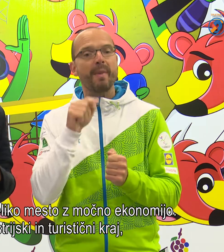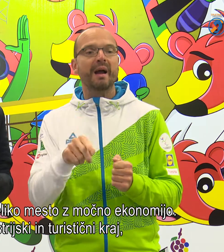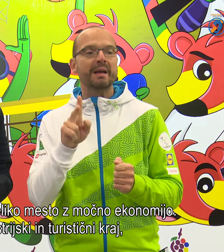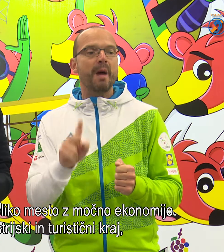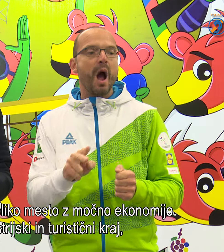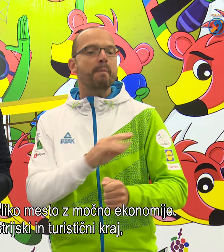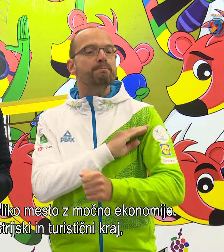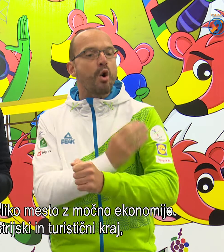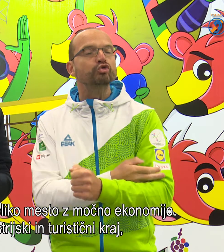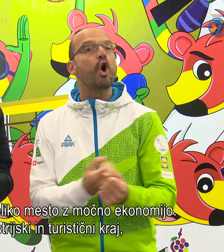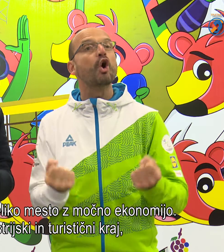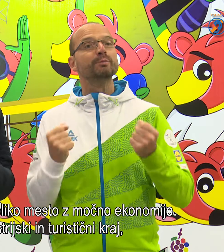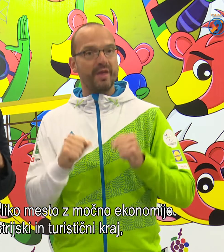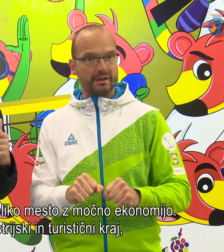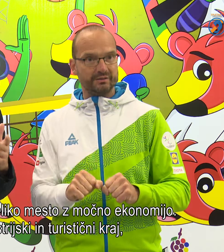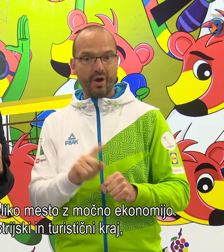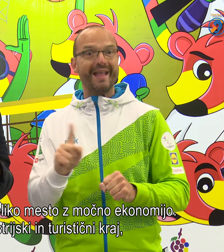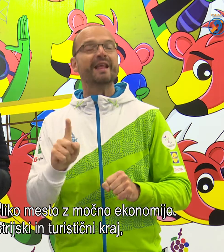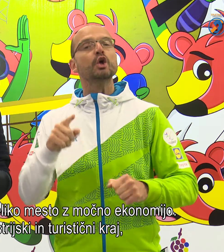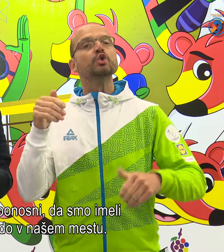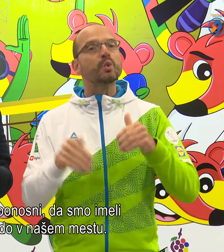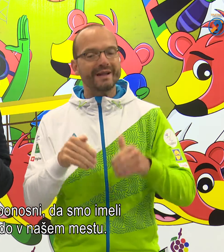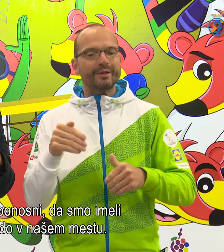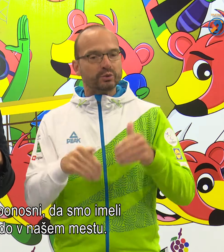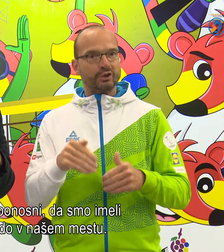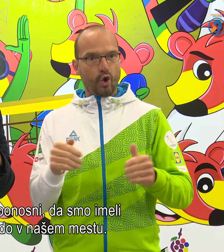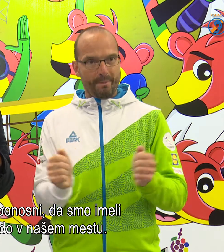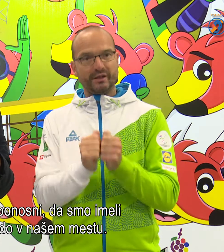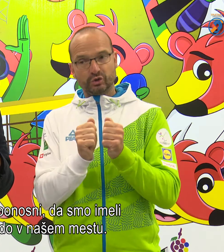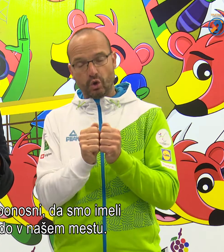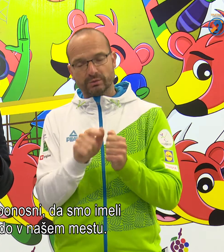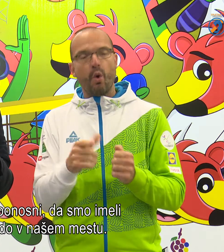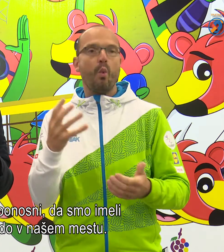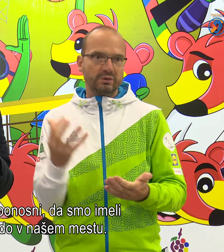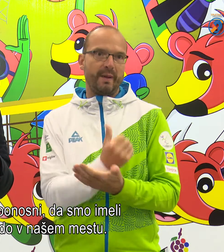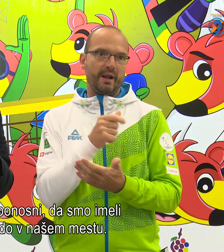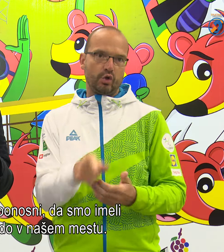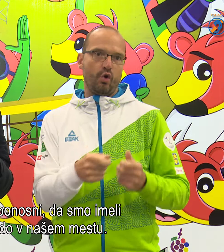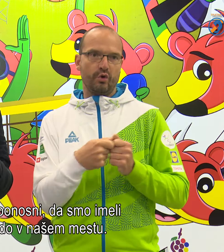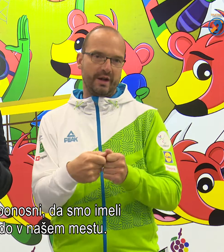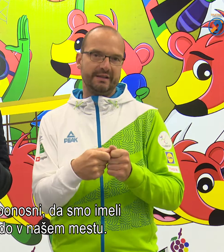an industrial and touristic place. Then we have a